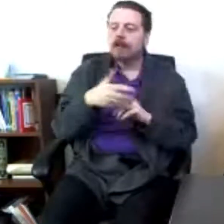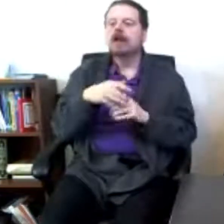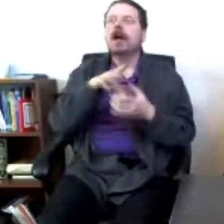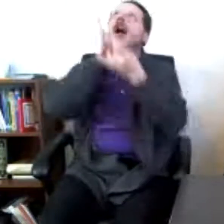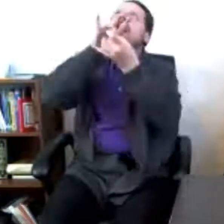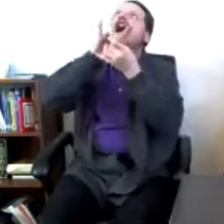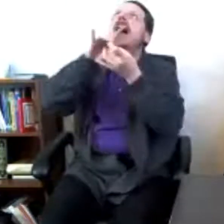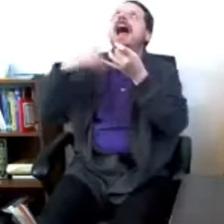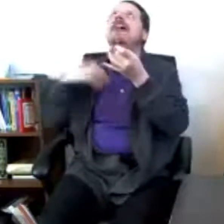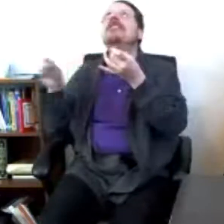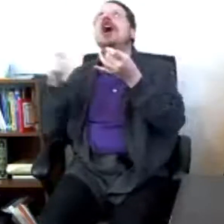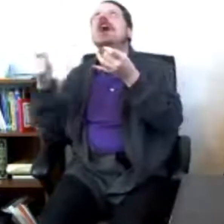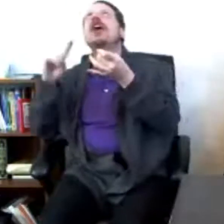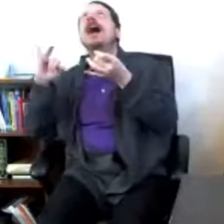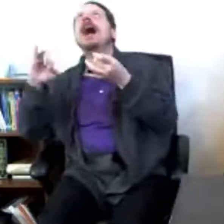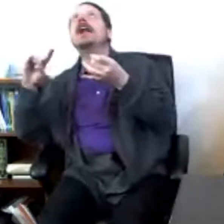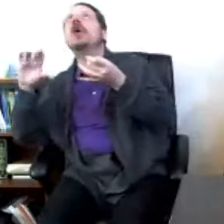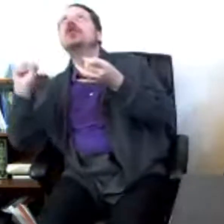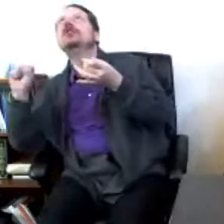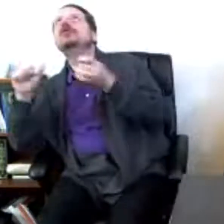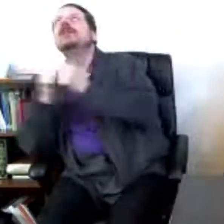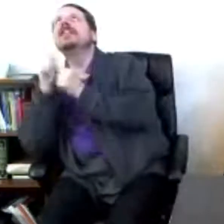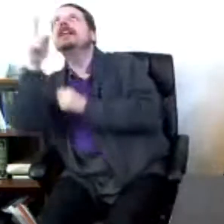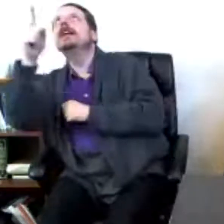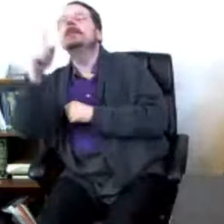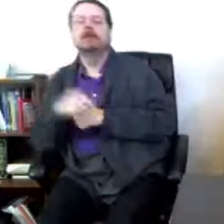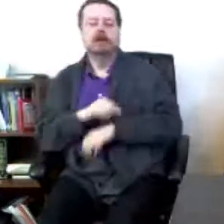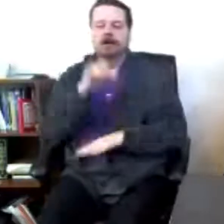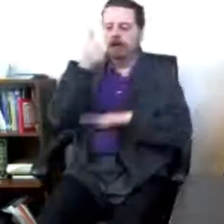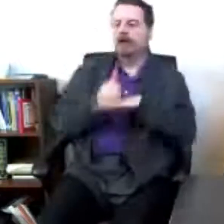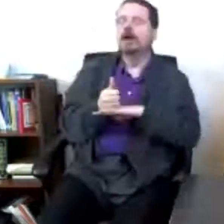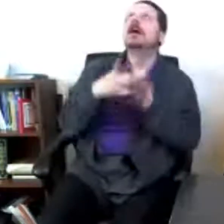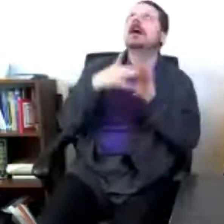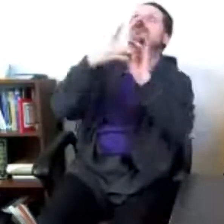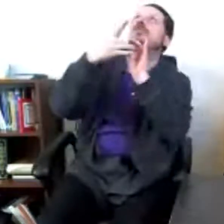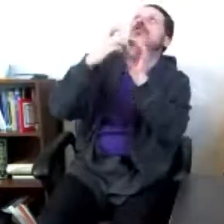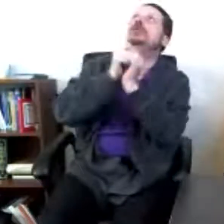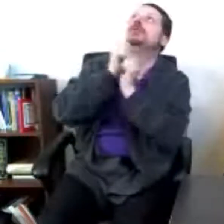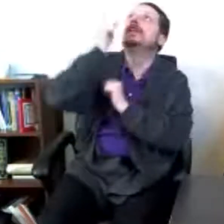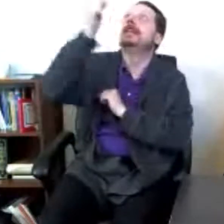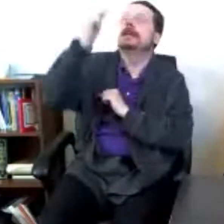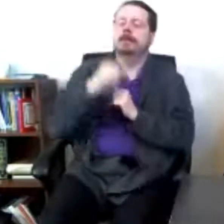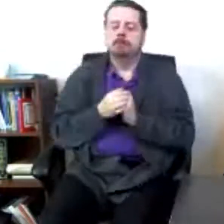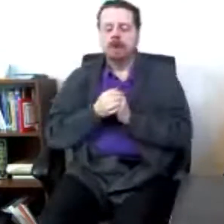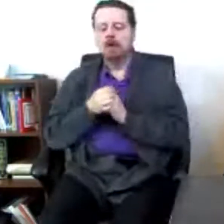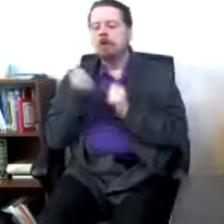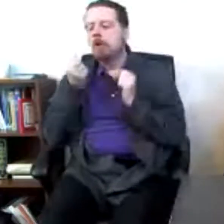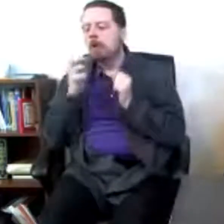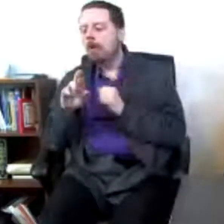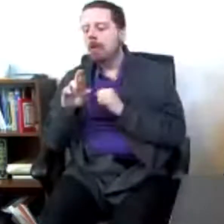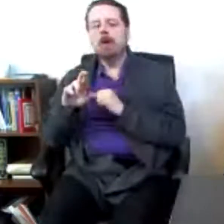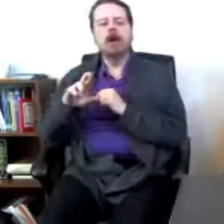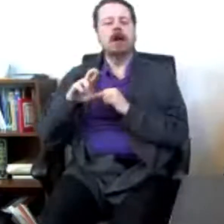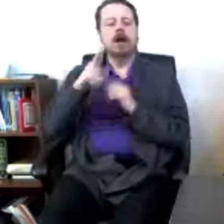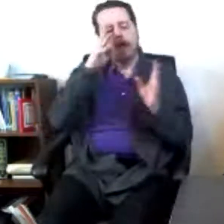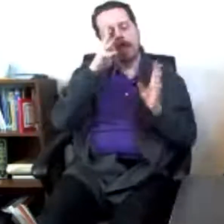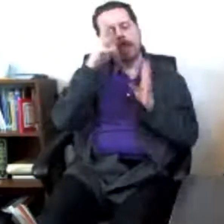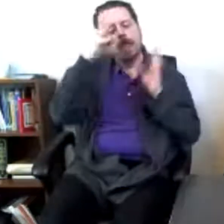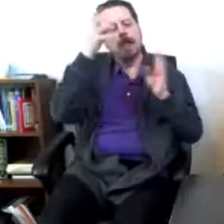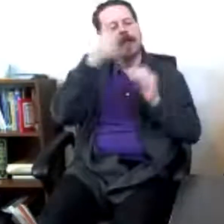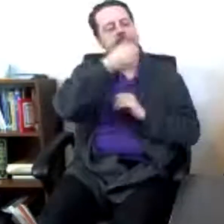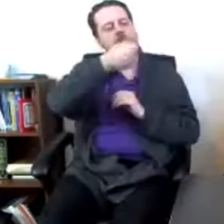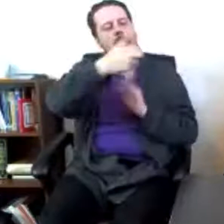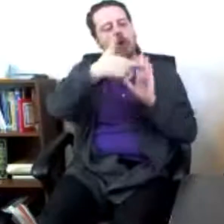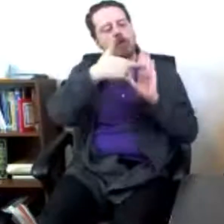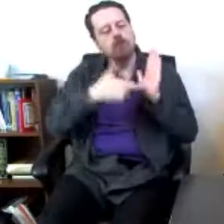God, by worshiping and erecting associates with God, or by devising their own